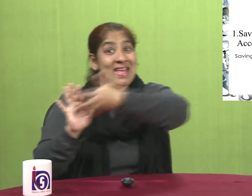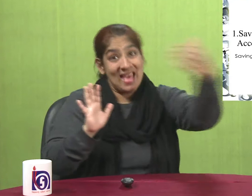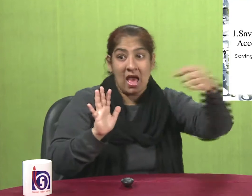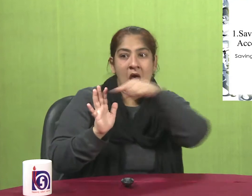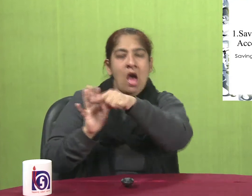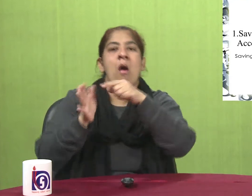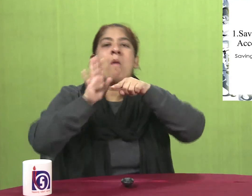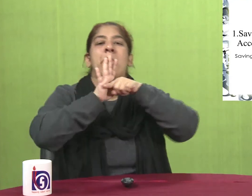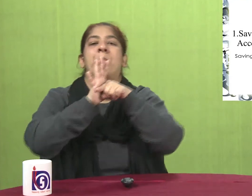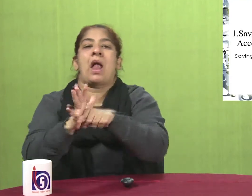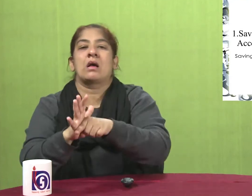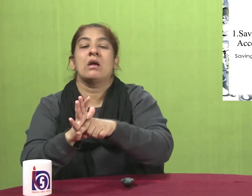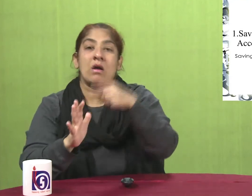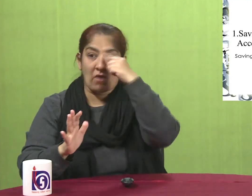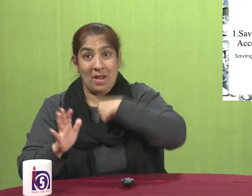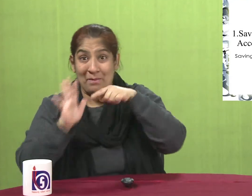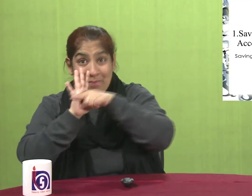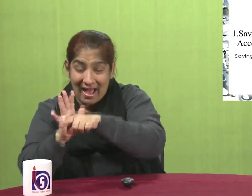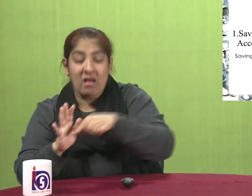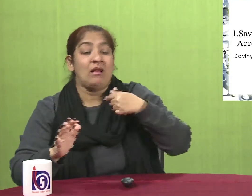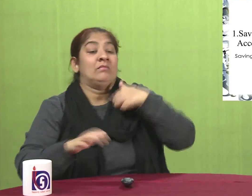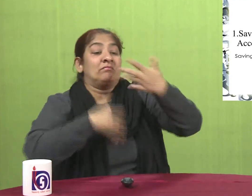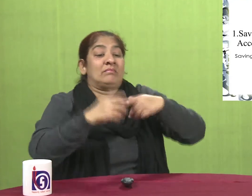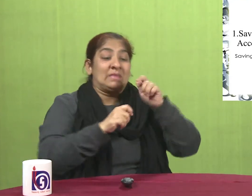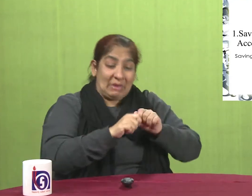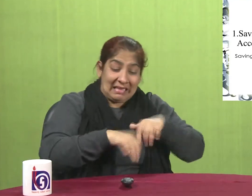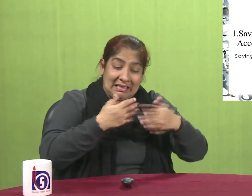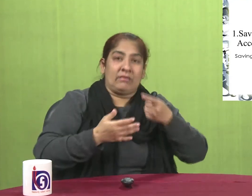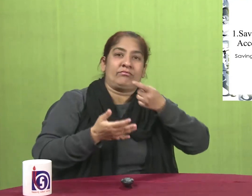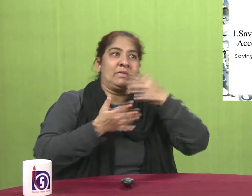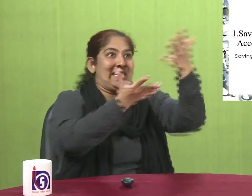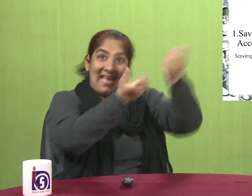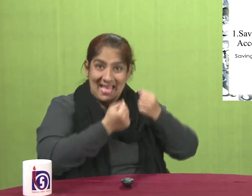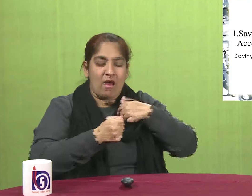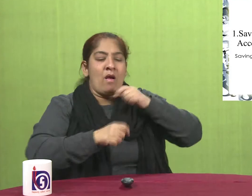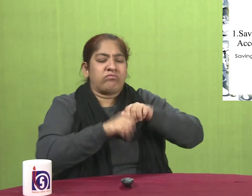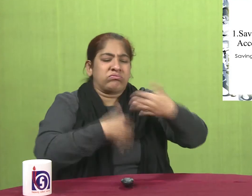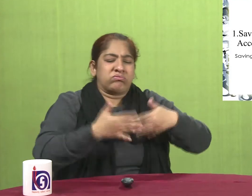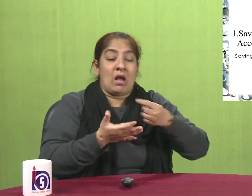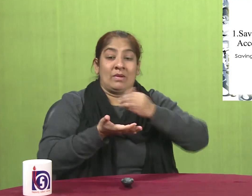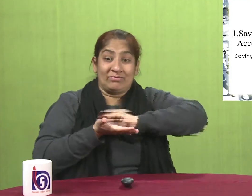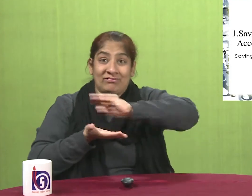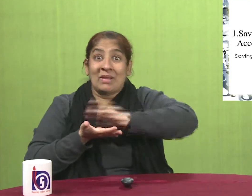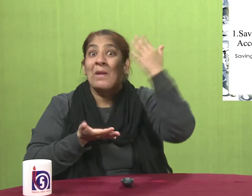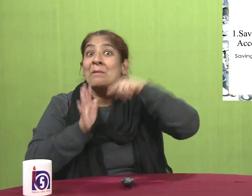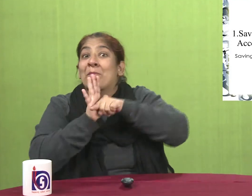on an urgent basis, the current deposit account always helps you with that. You can always use the money,